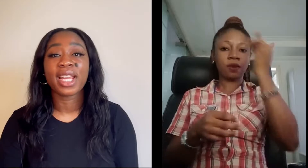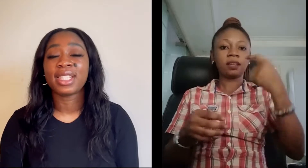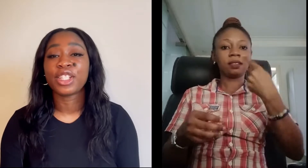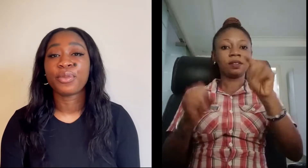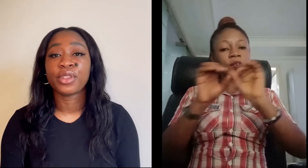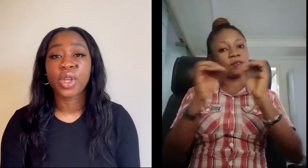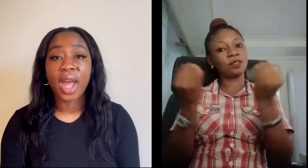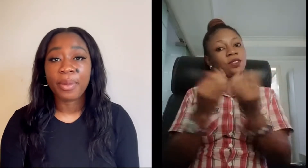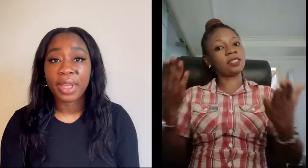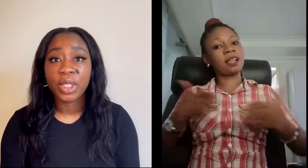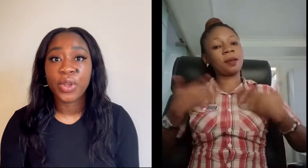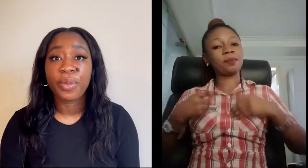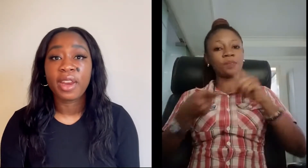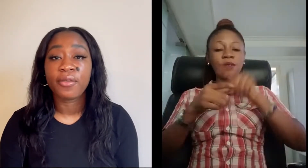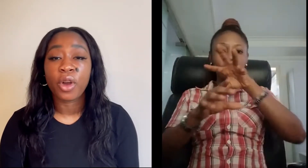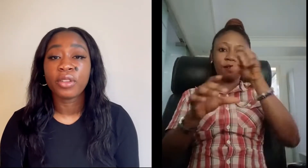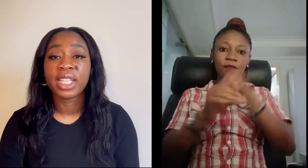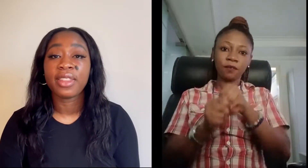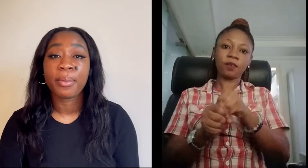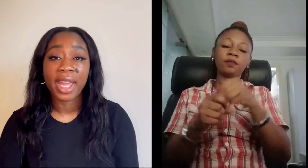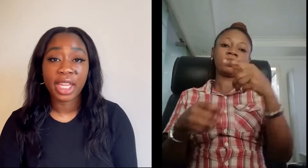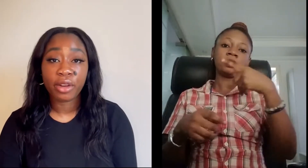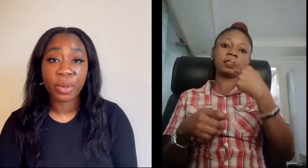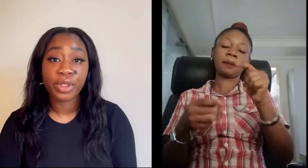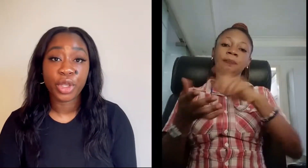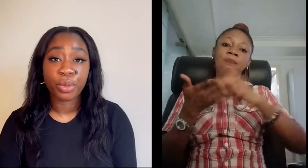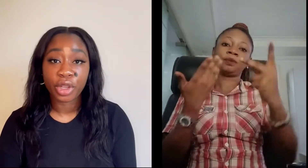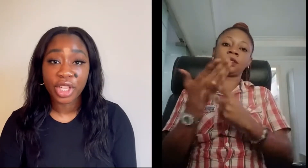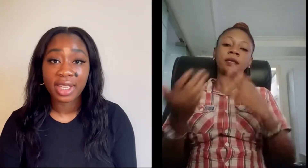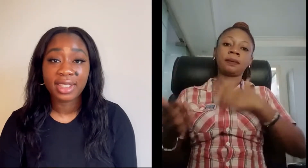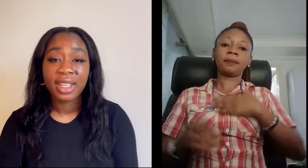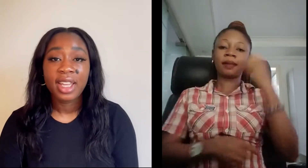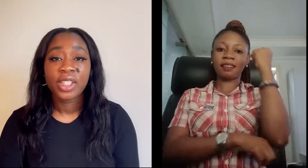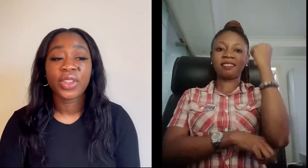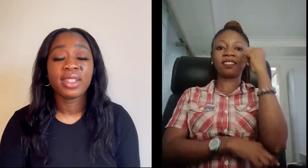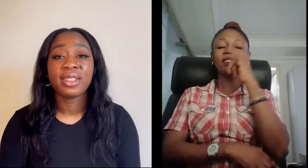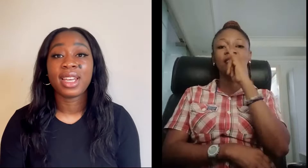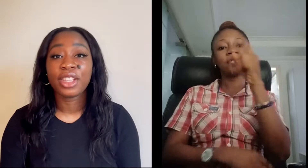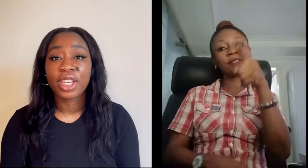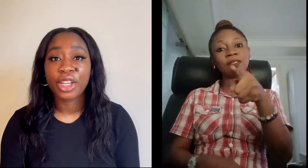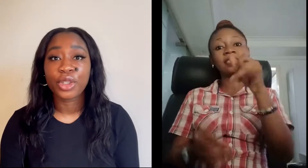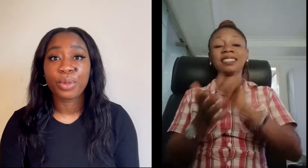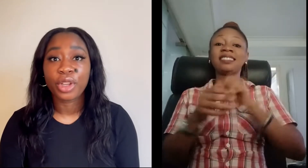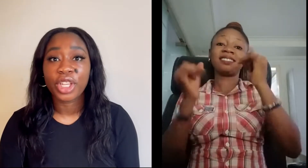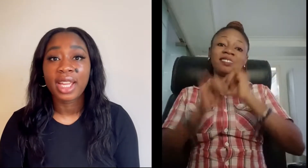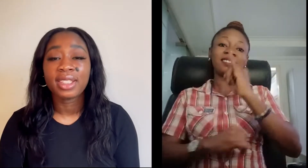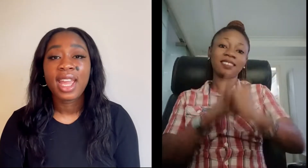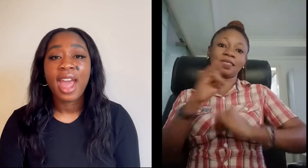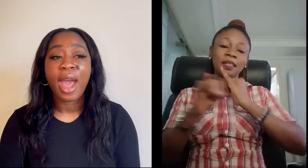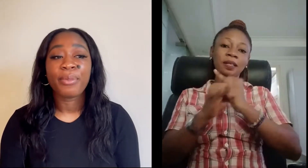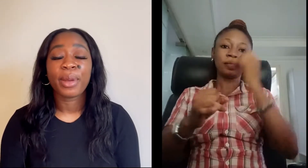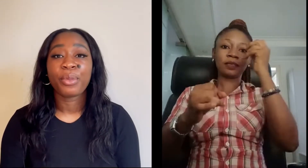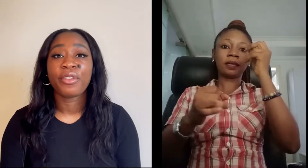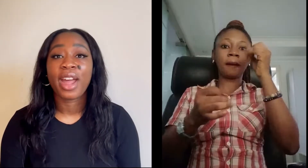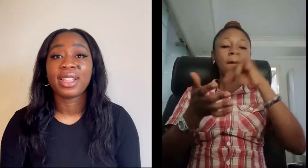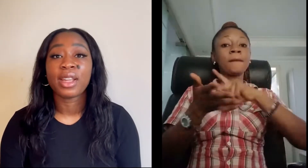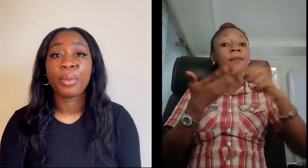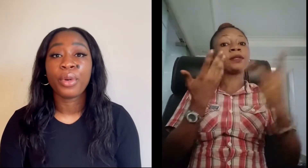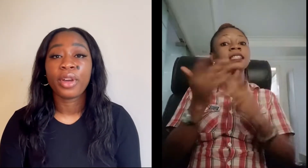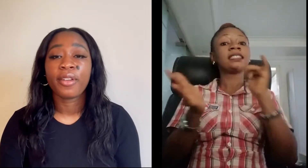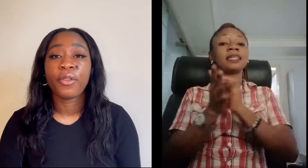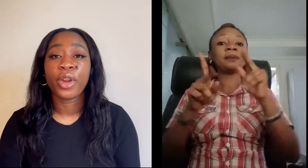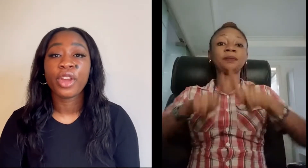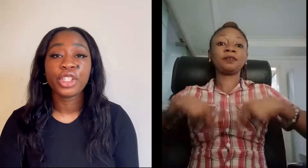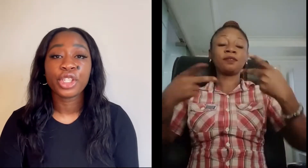the organization has been so happy to have been involved in the My Hero Is You project. So this is an international project that provides